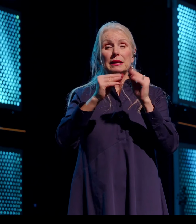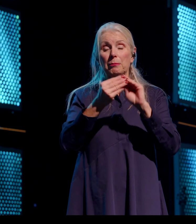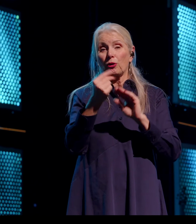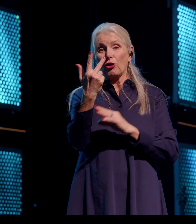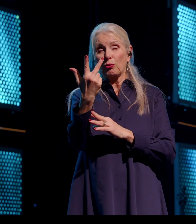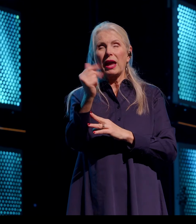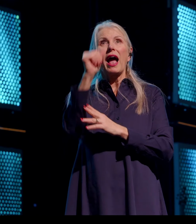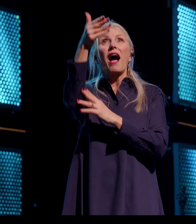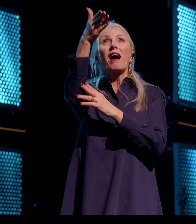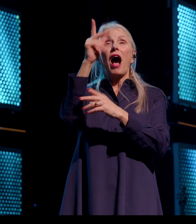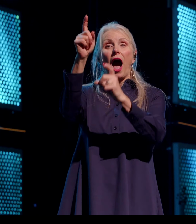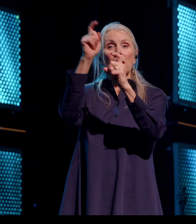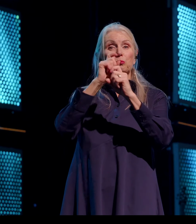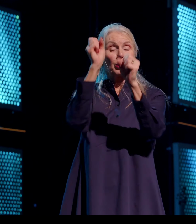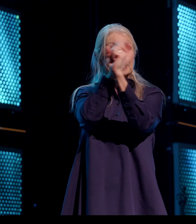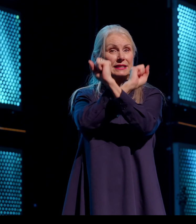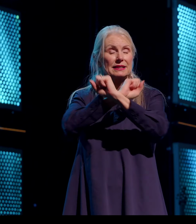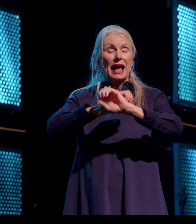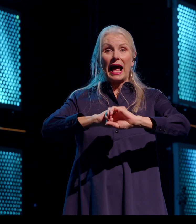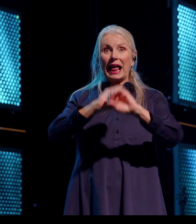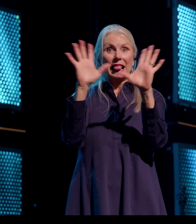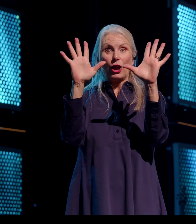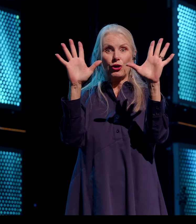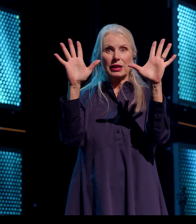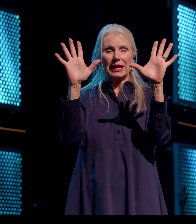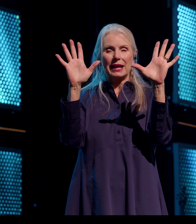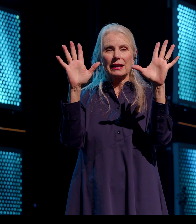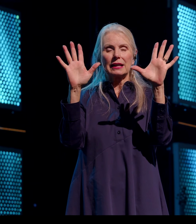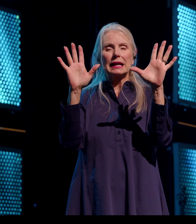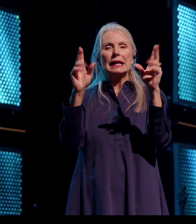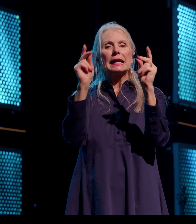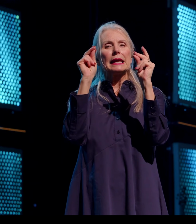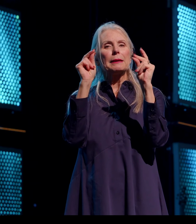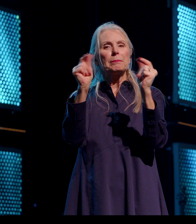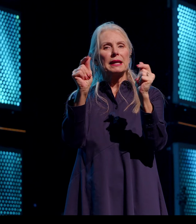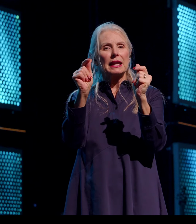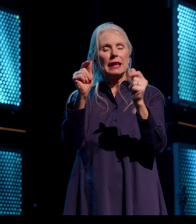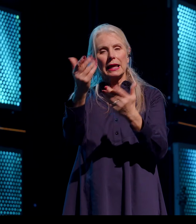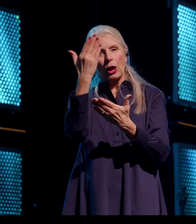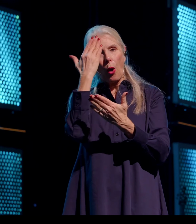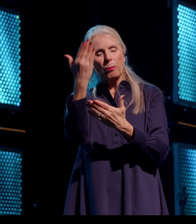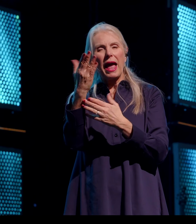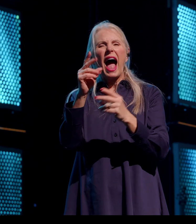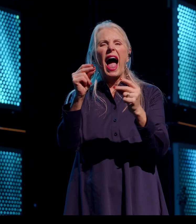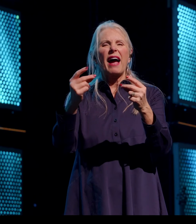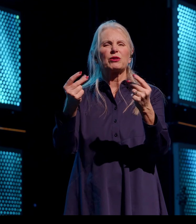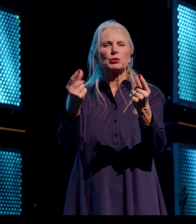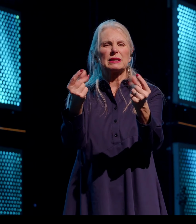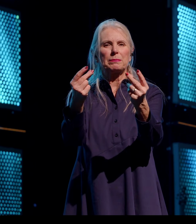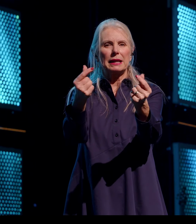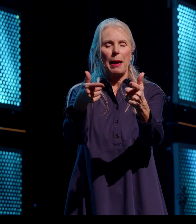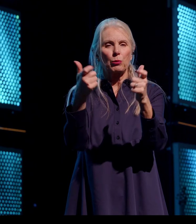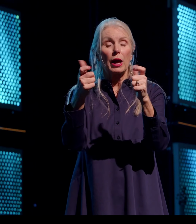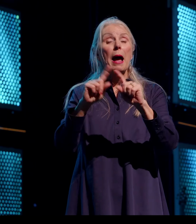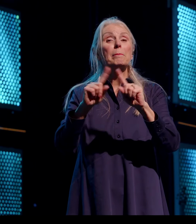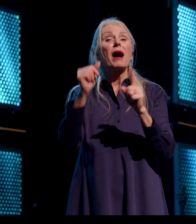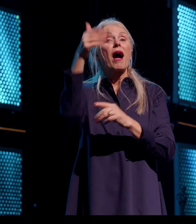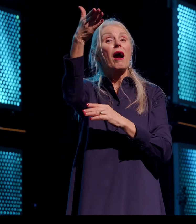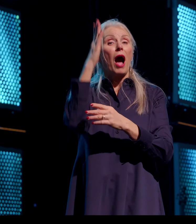clarity, and he will, immediately obey. I'm going to have to speed up a little bit, but here's the thing. God brings